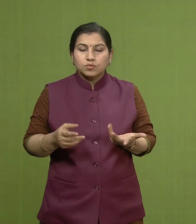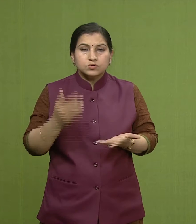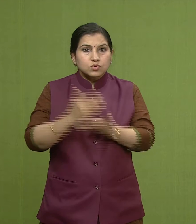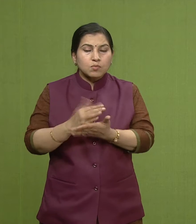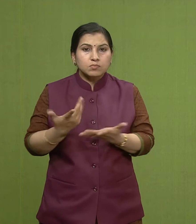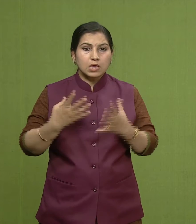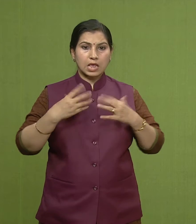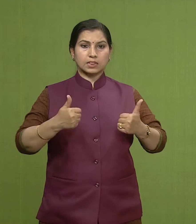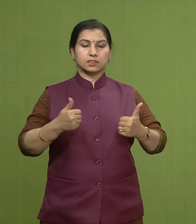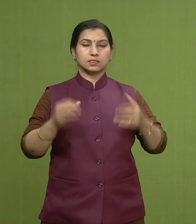are